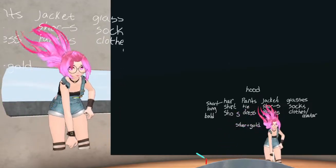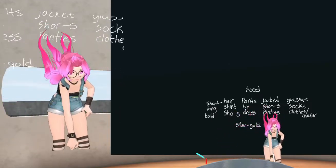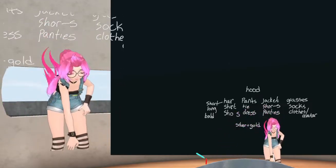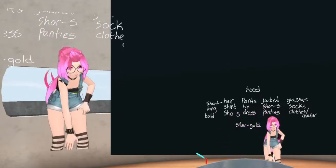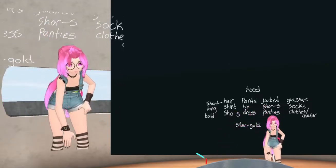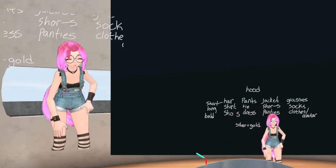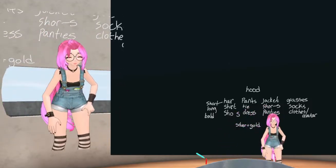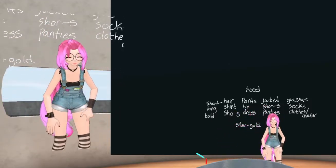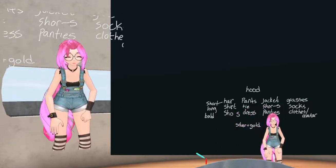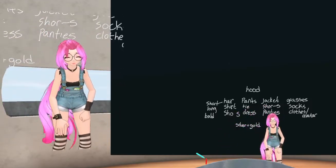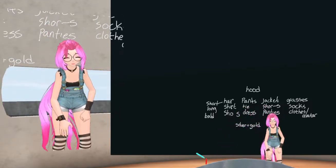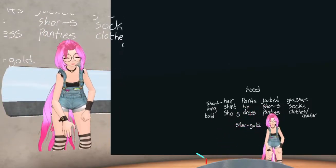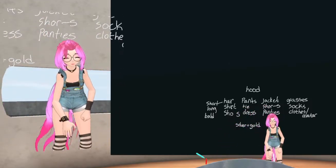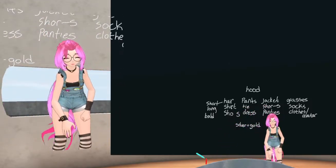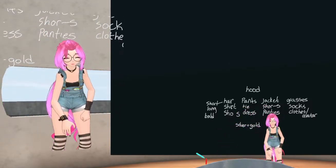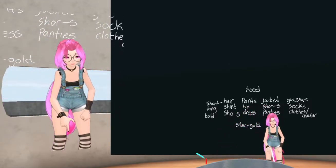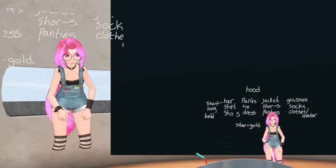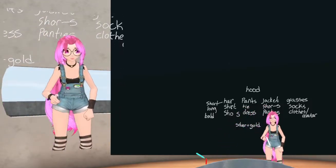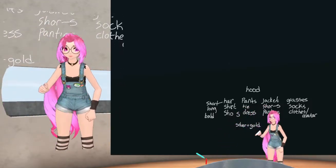Okay.